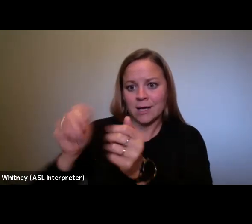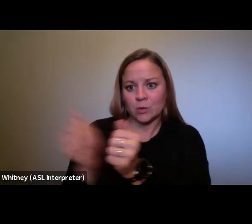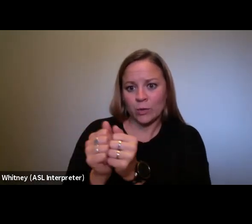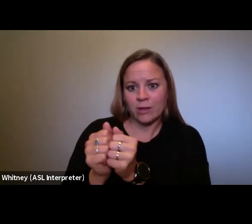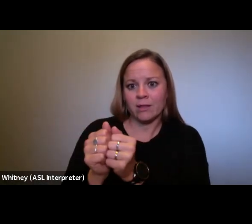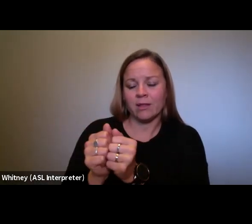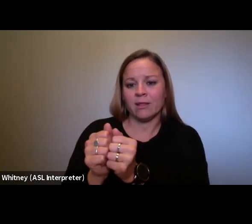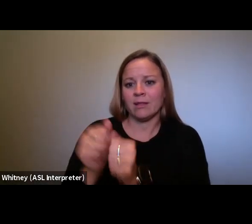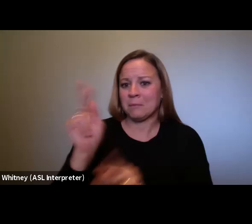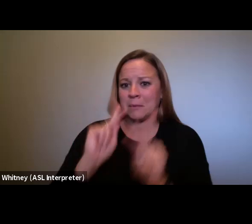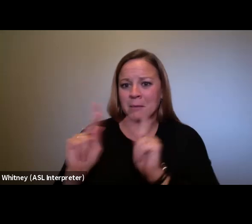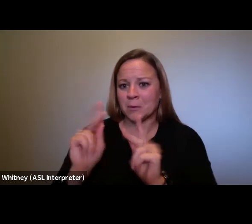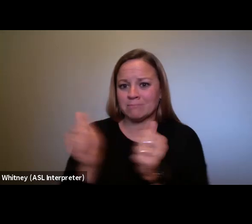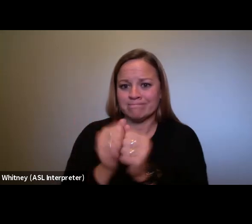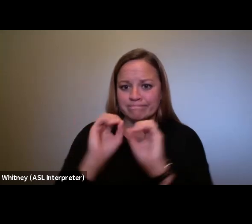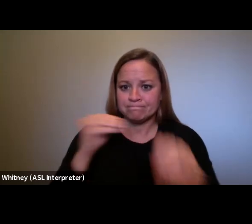unhoused consumers.